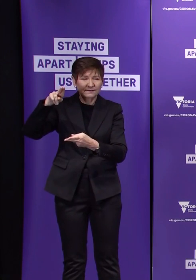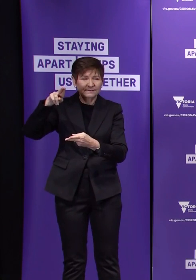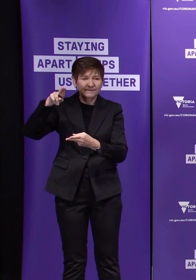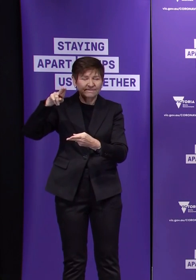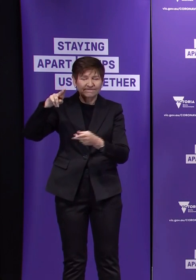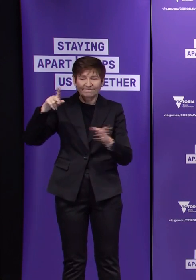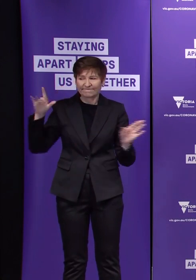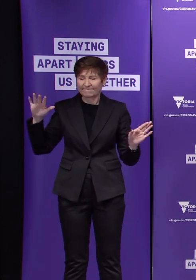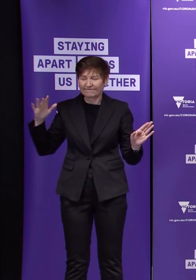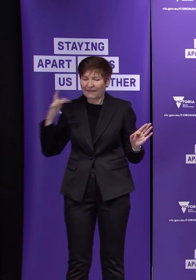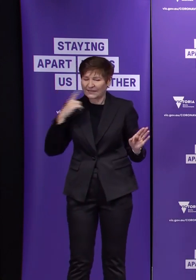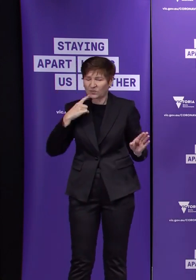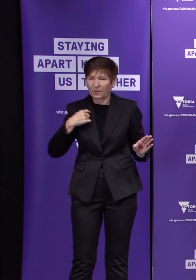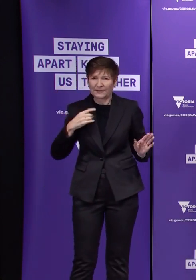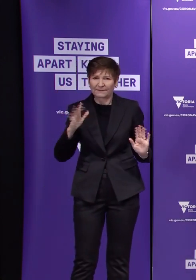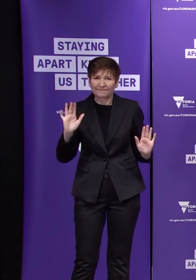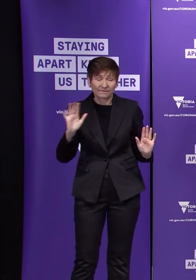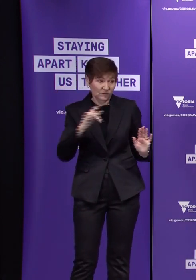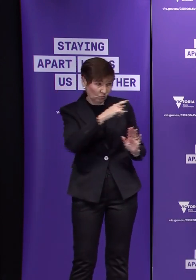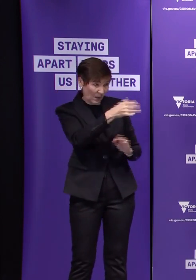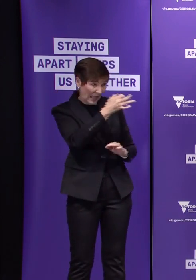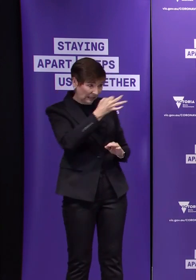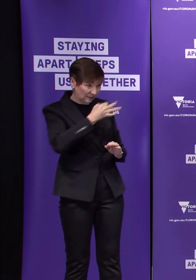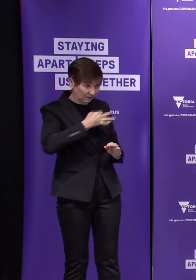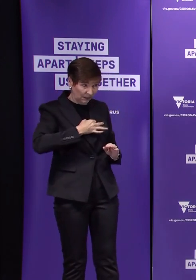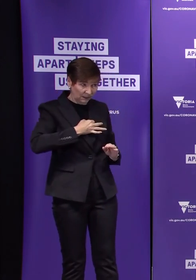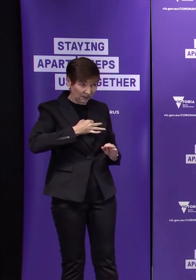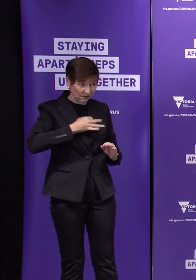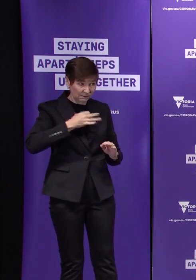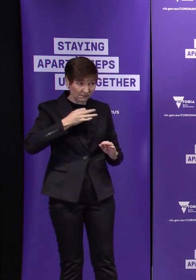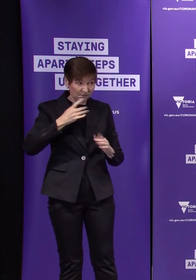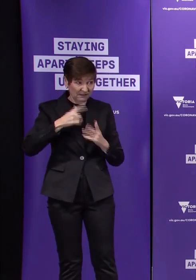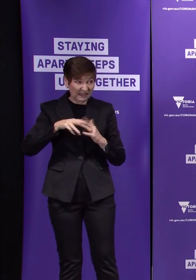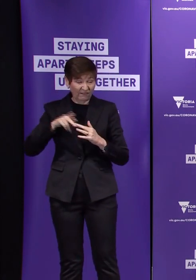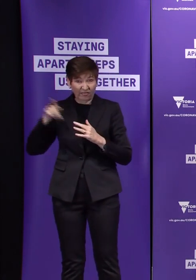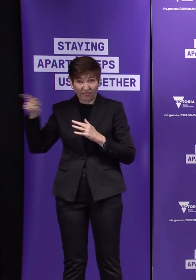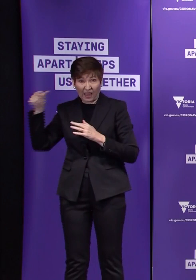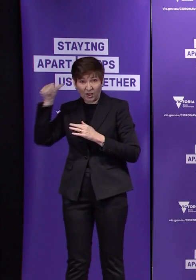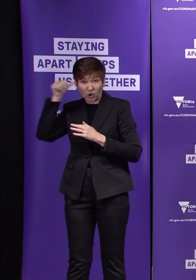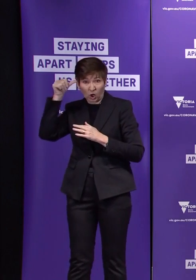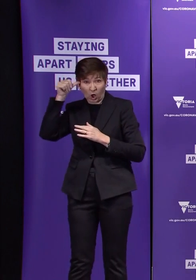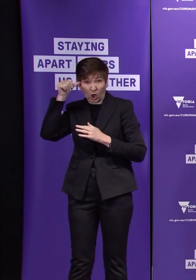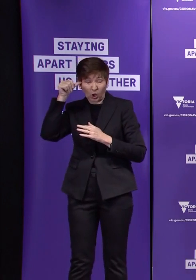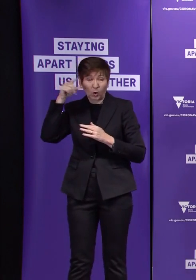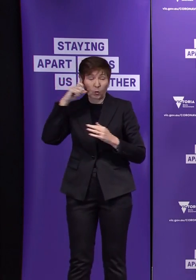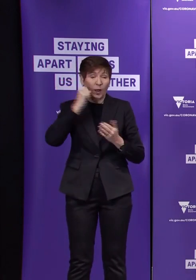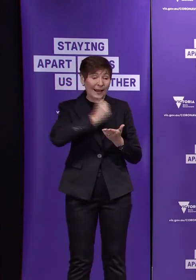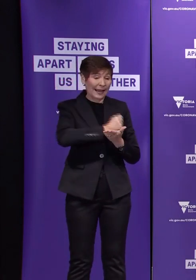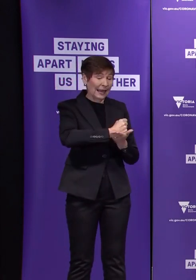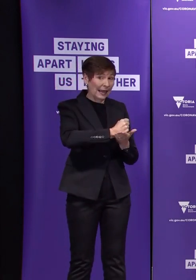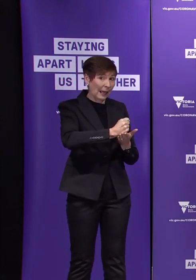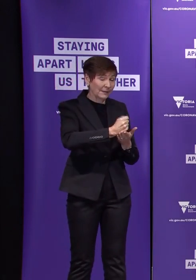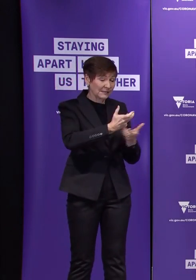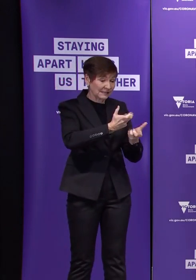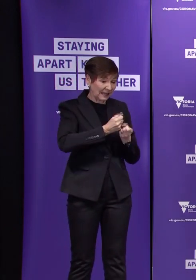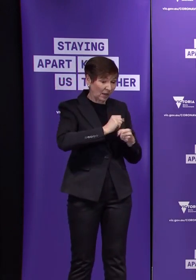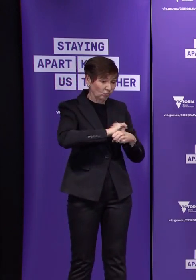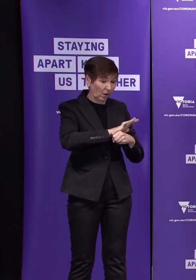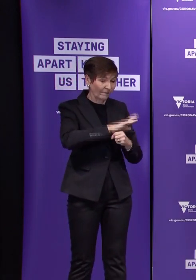have, or do I have modelling that shows? No, I don't have that. I think